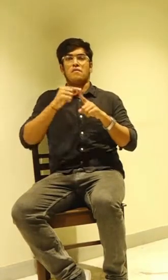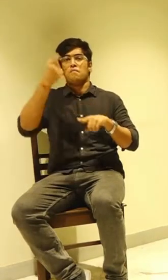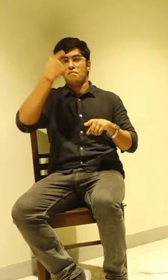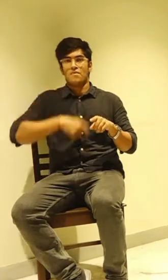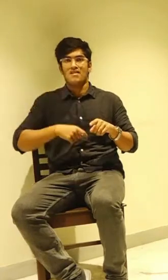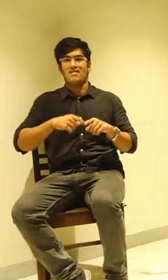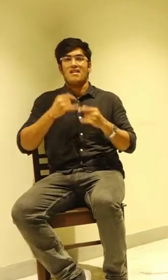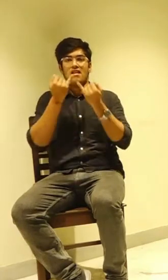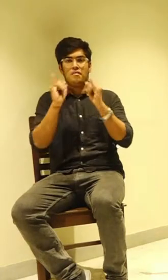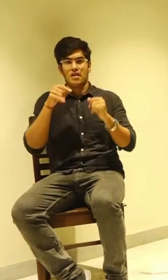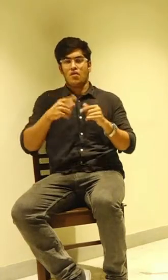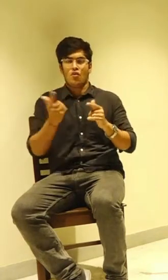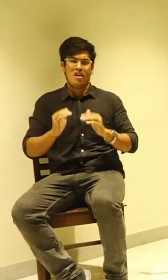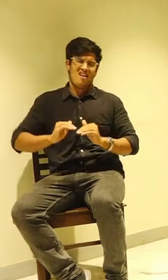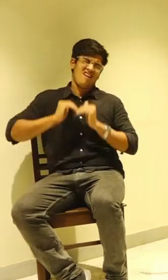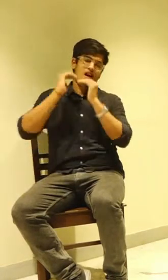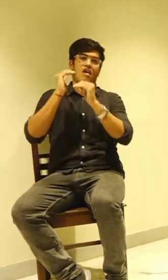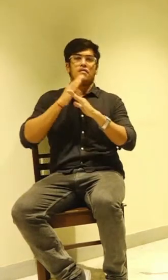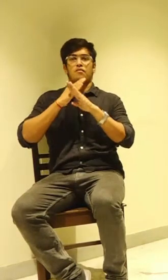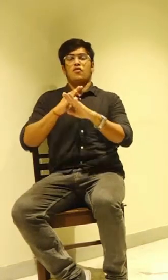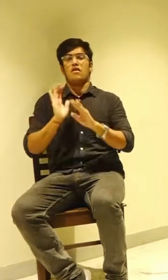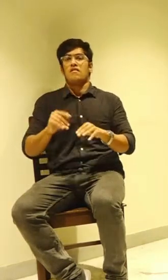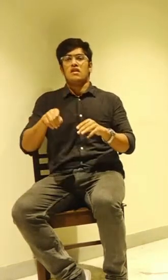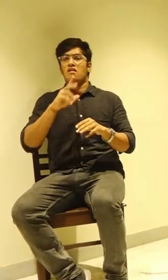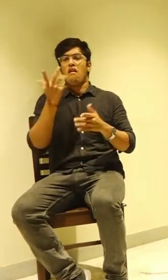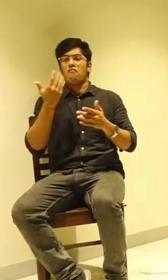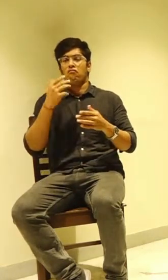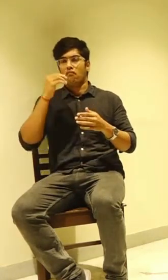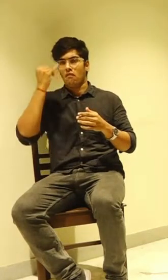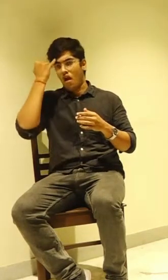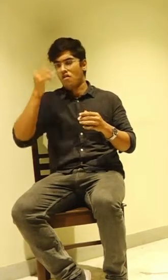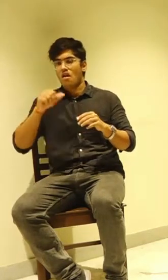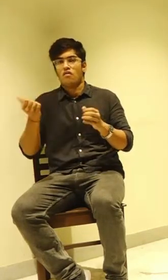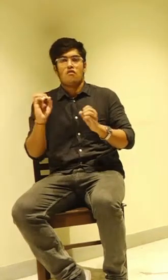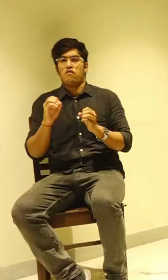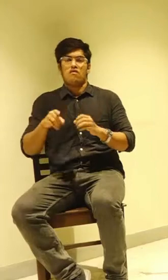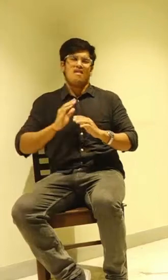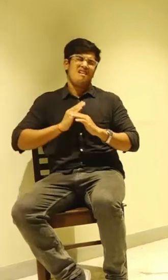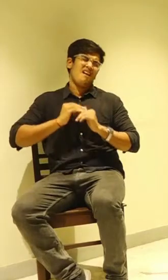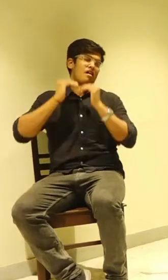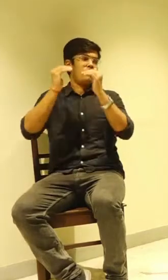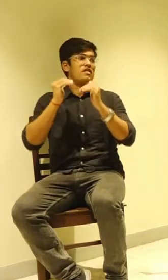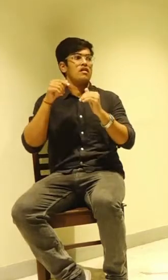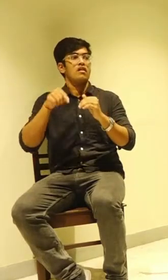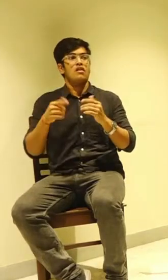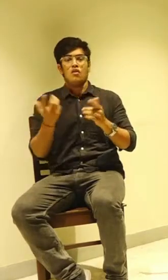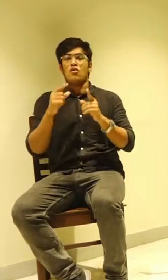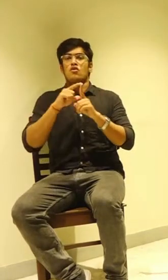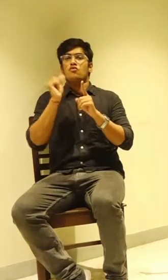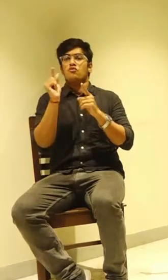highest form of protection. There is no second guessing that. And the highest form of protection that can be given is due process